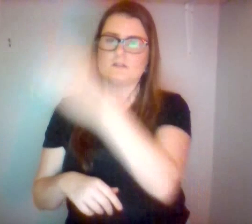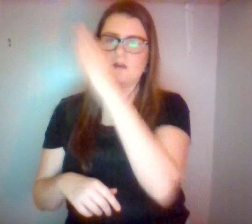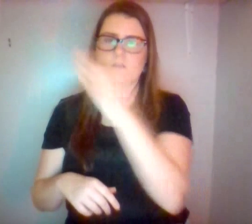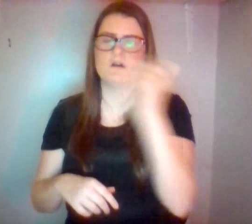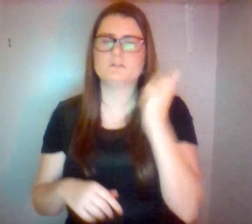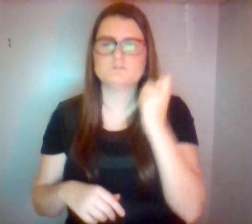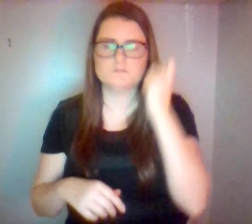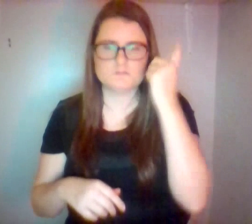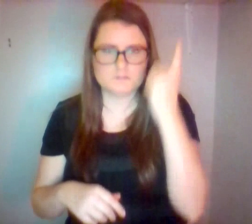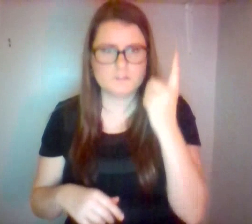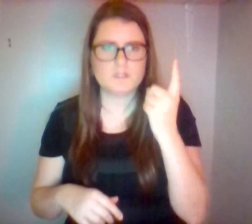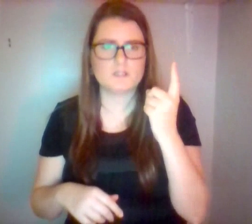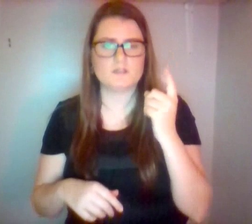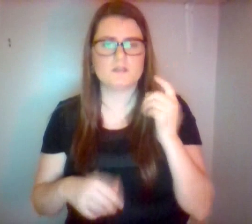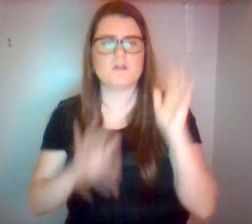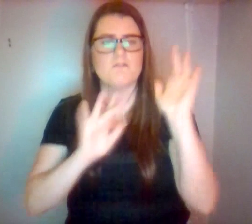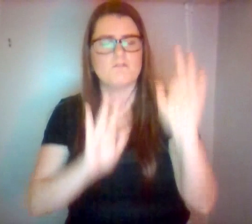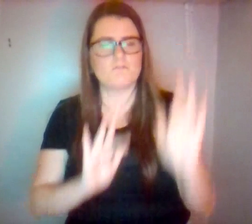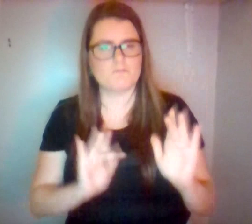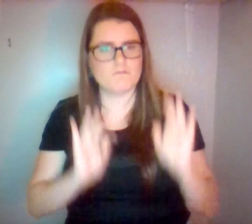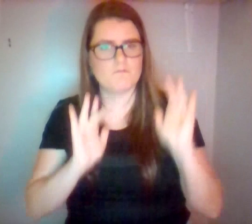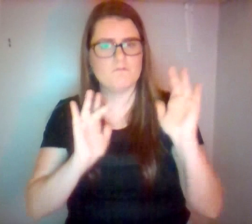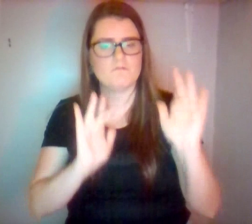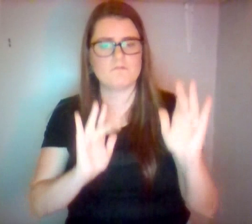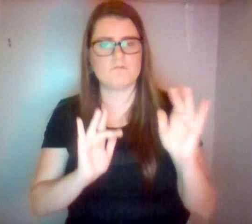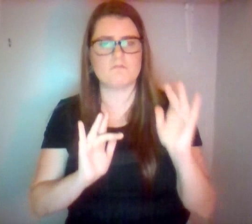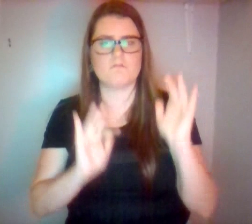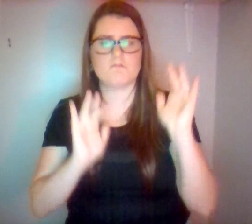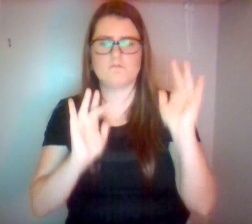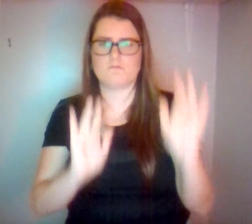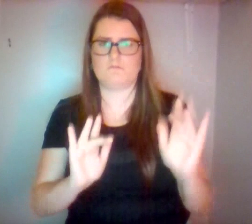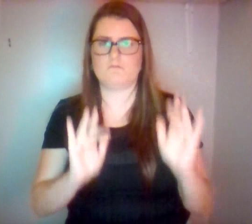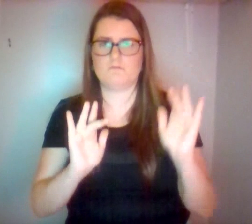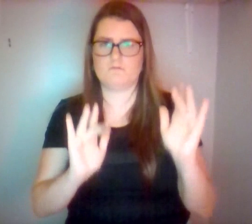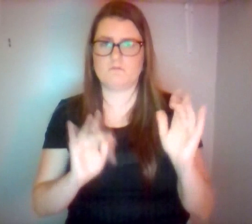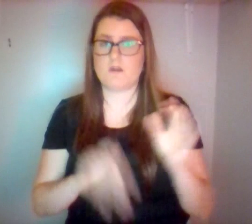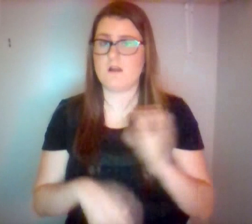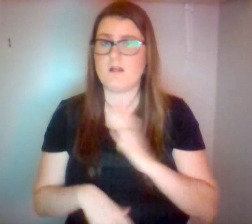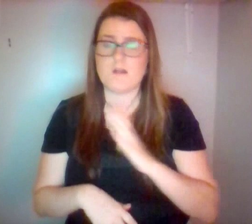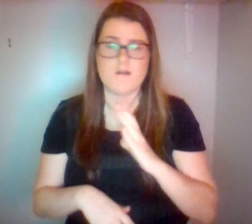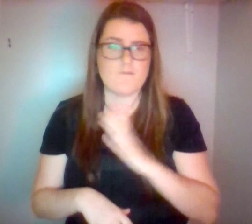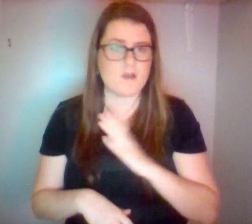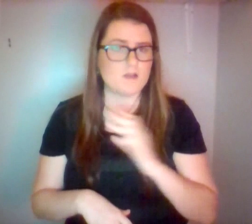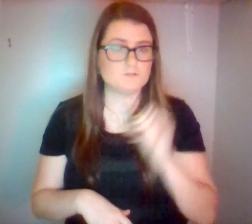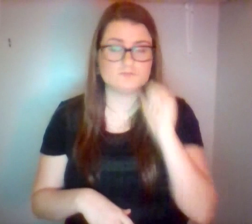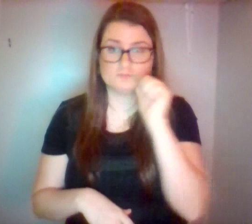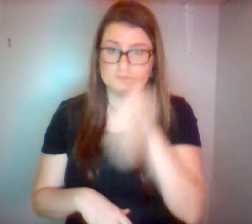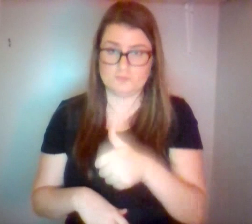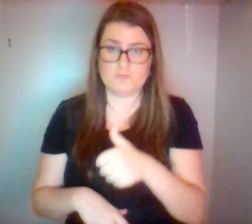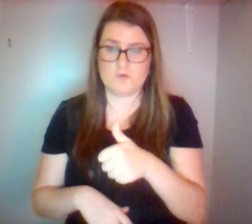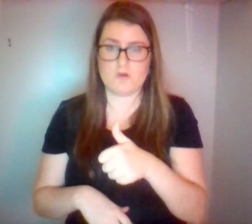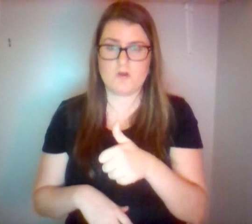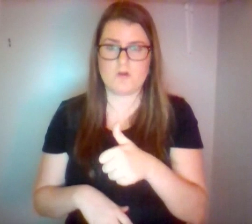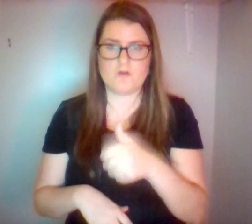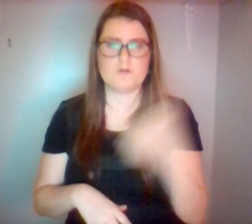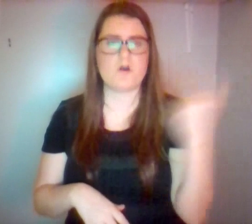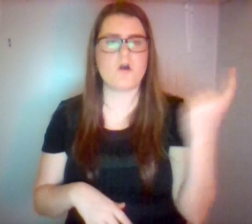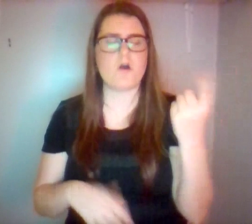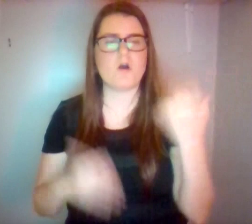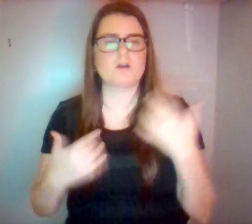the mercies for the miseries. So tomorrow you're going to have mercy for the challenge of that